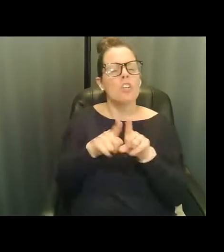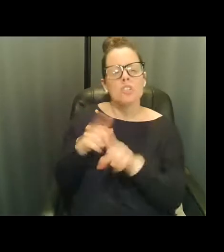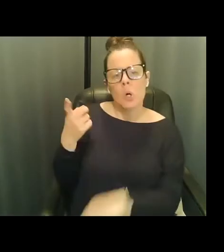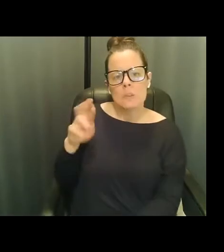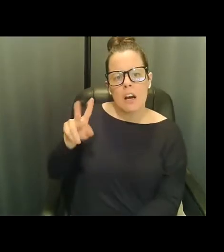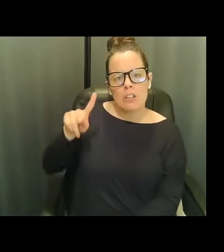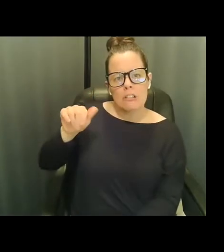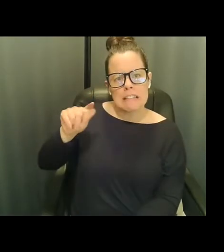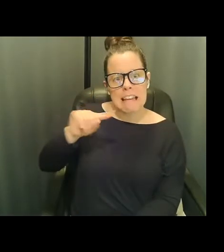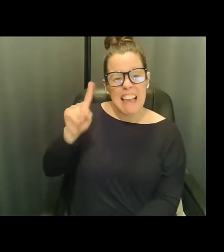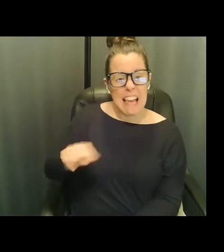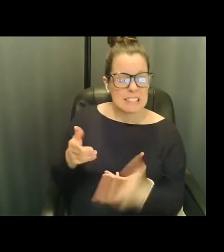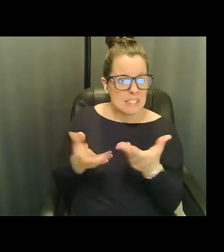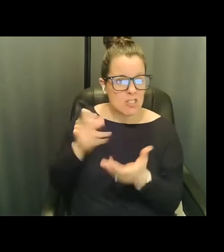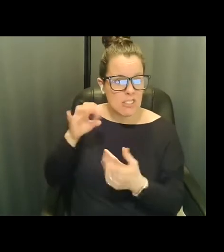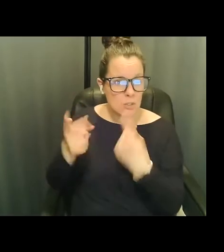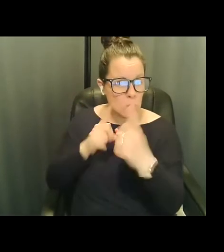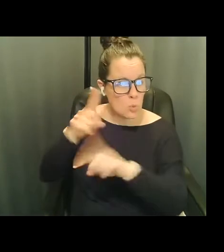well.